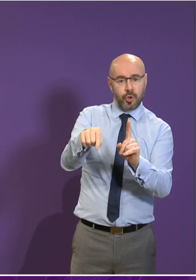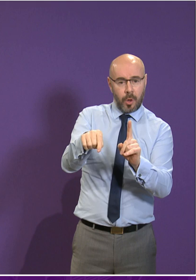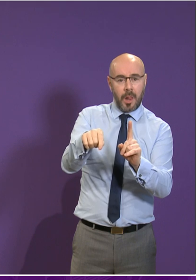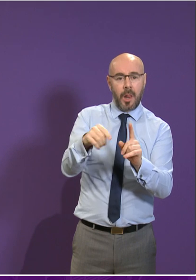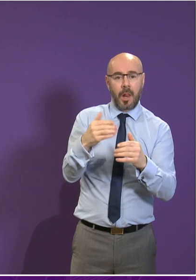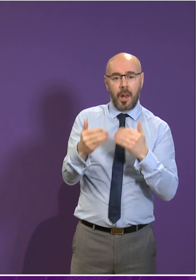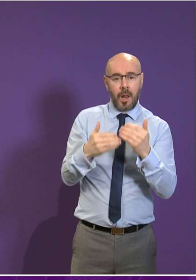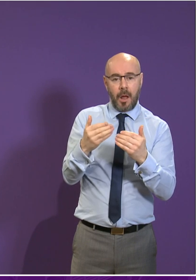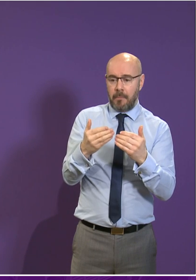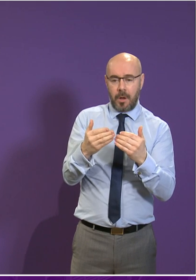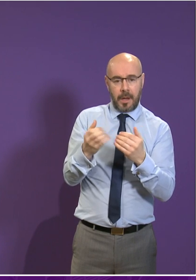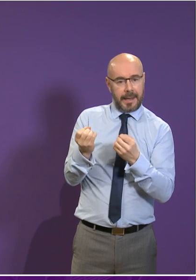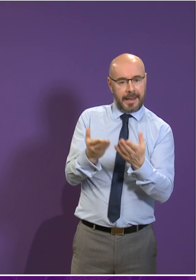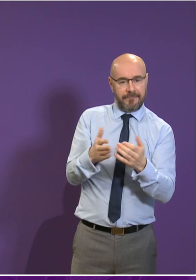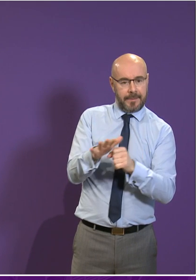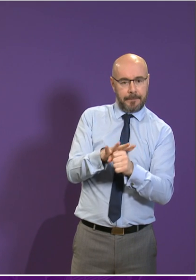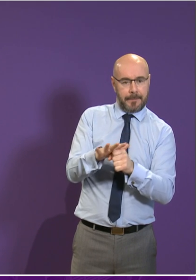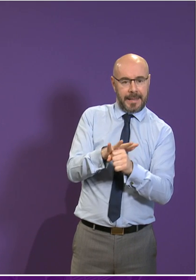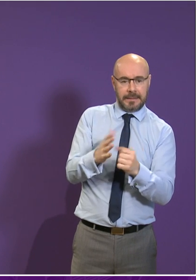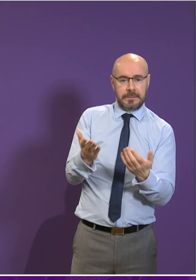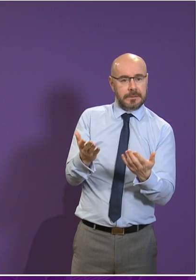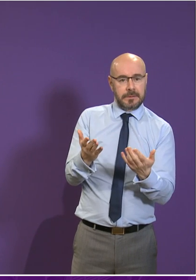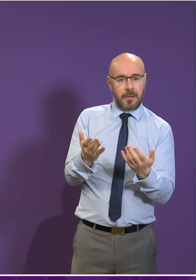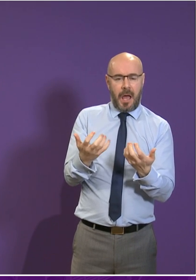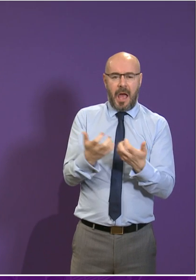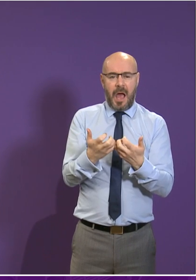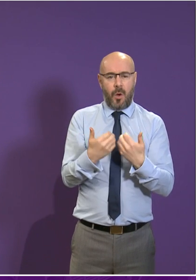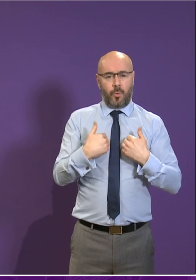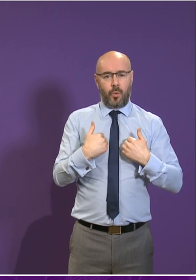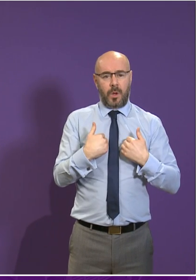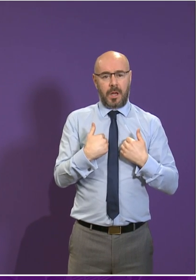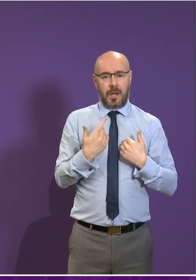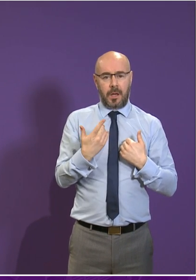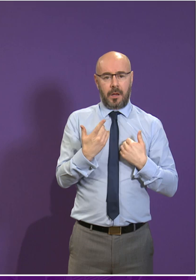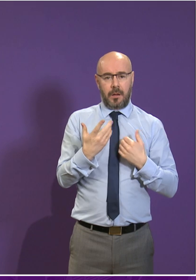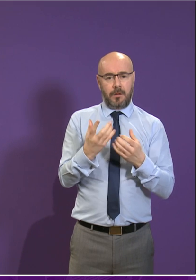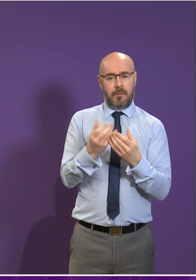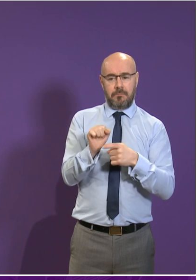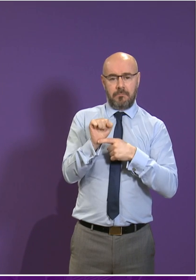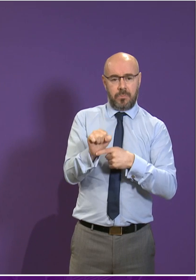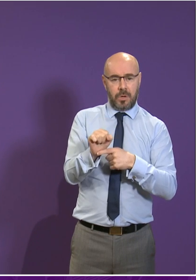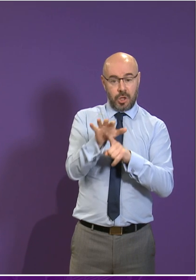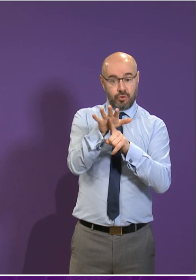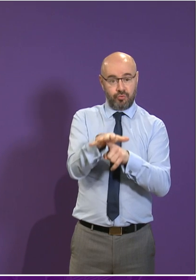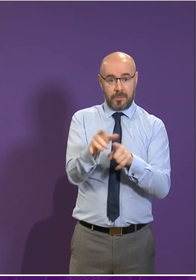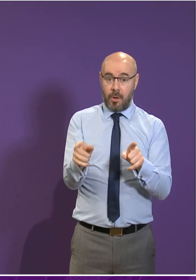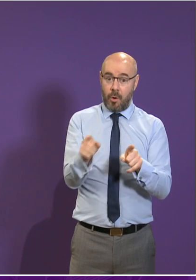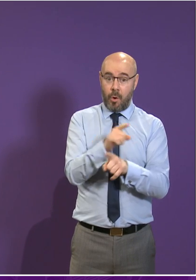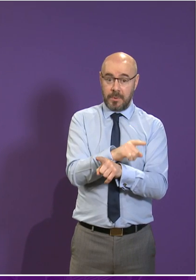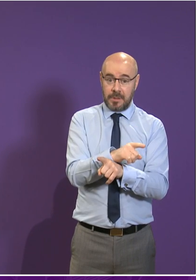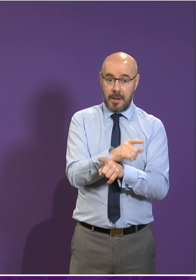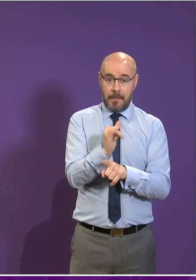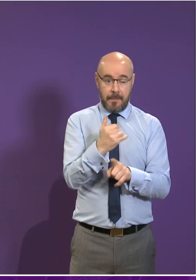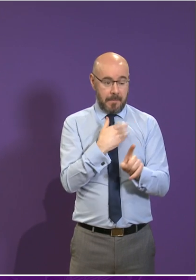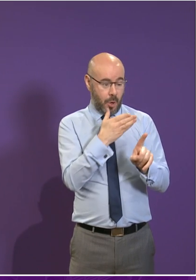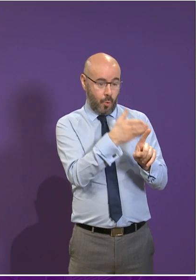but doesn't get the place. And how do we end up not having discrimination the other way, that because I go to a